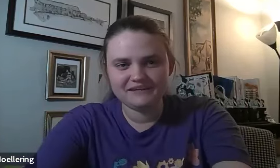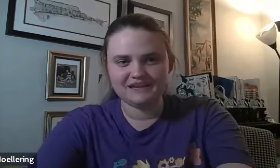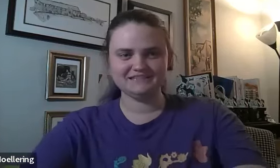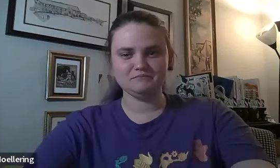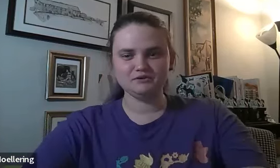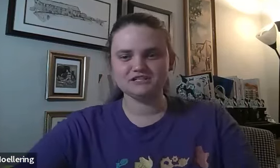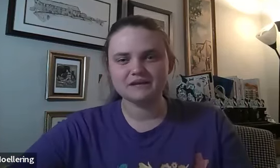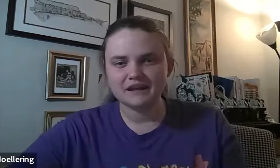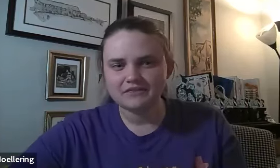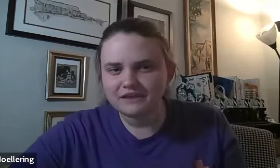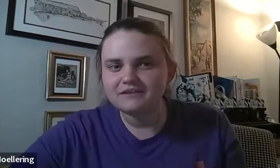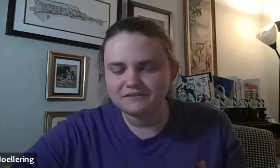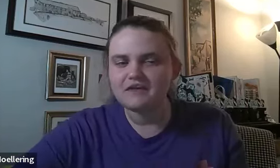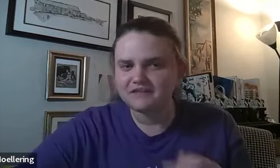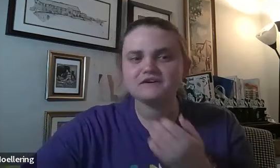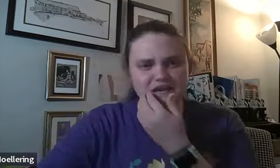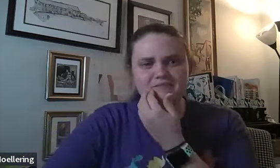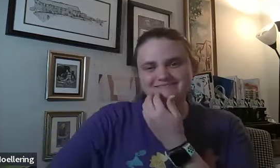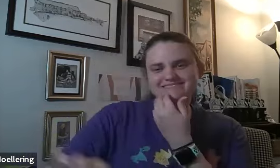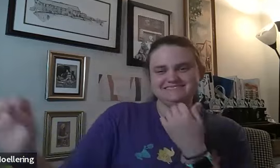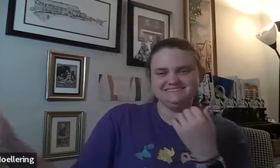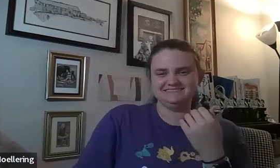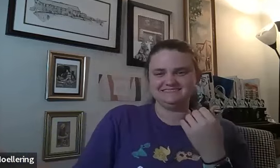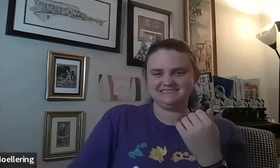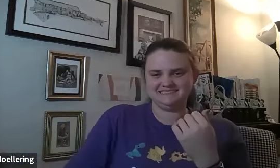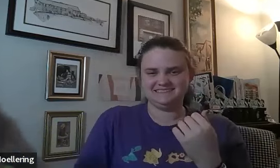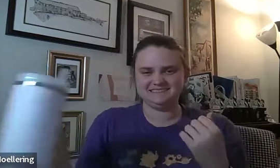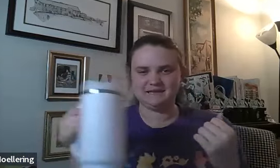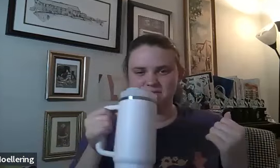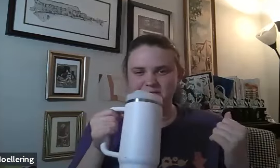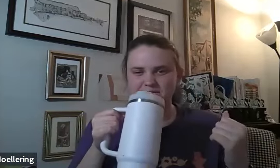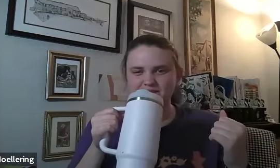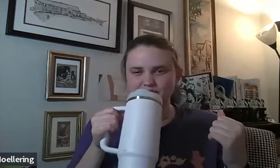I see the motion. I'm like, I think they're typing. So.